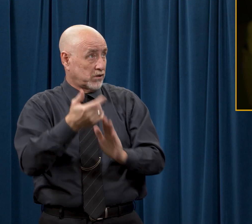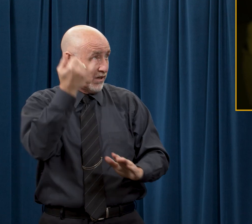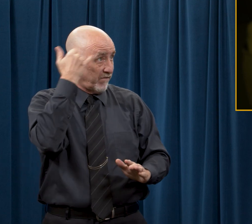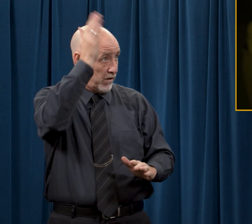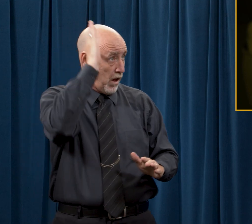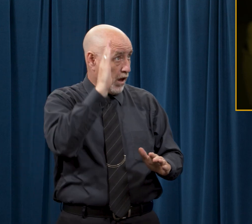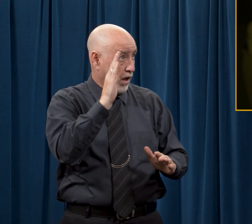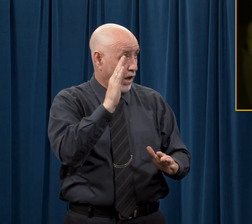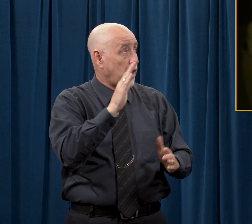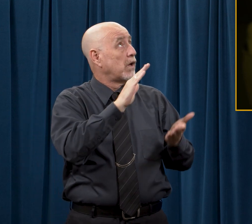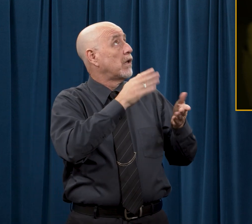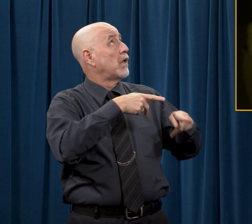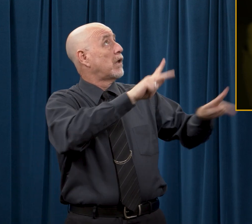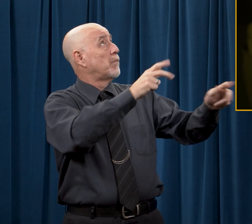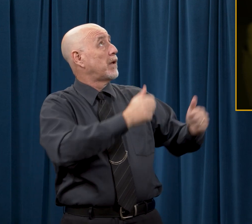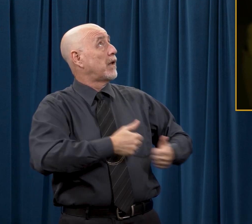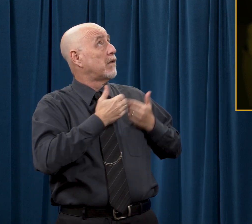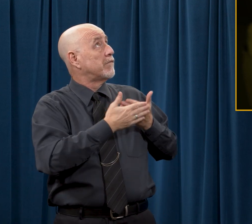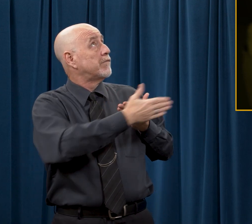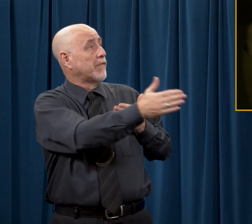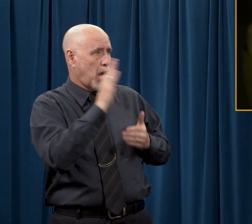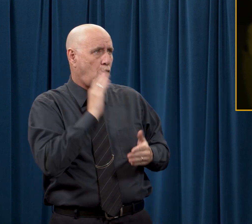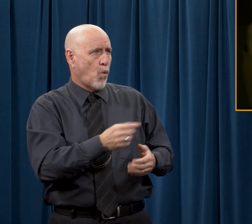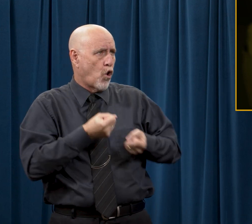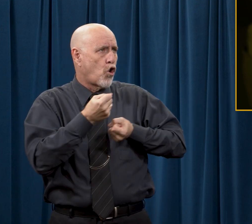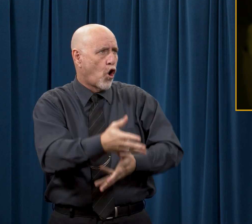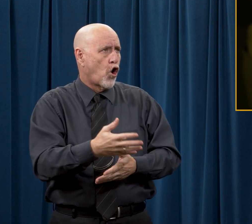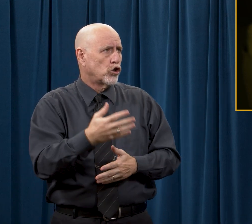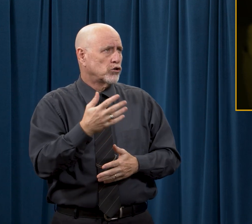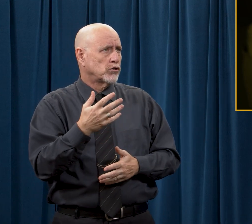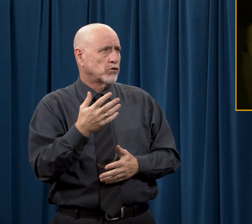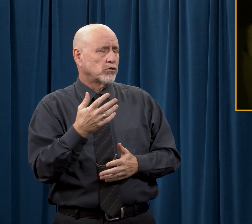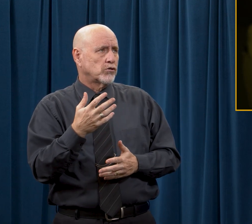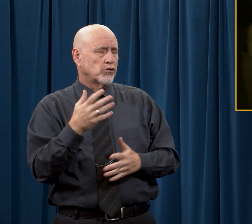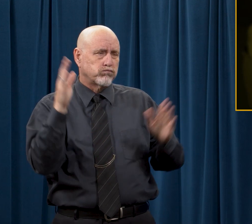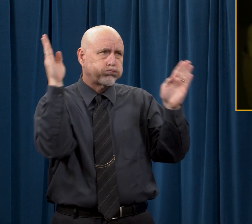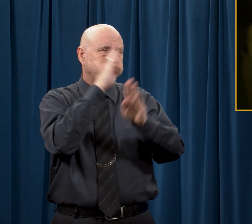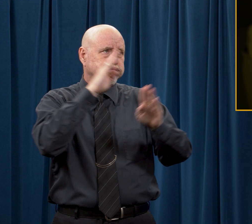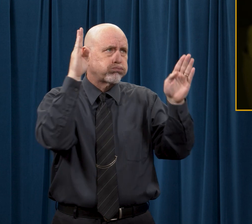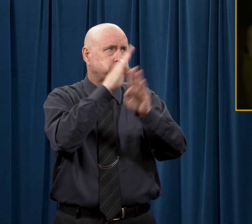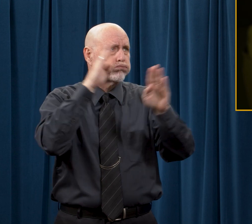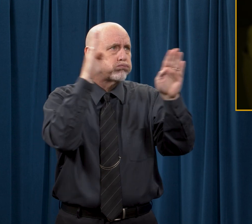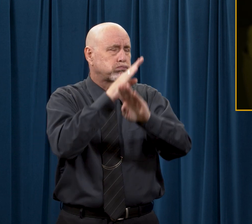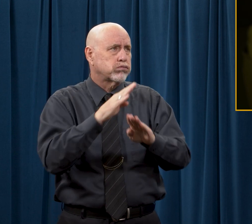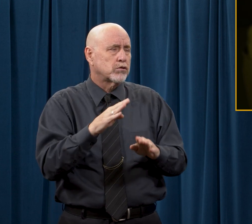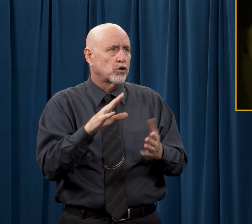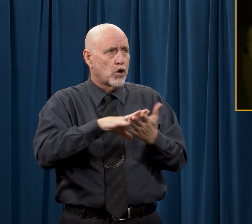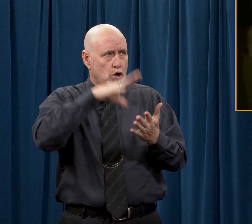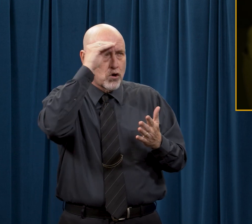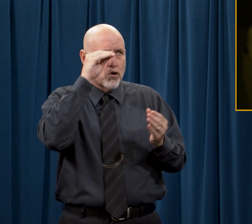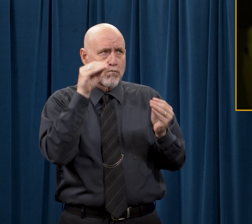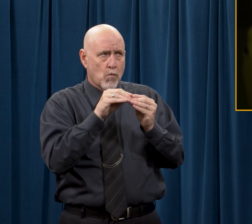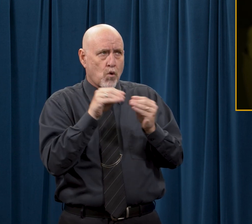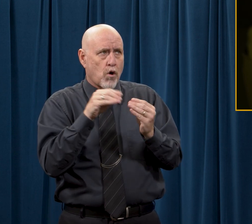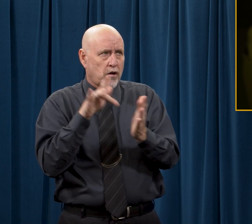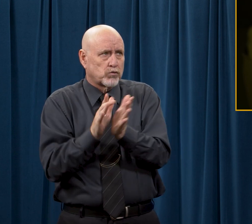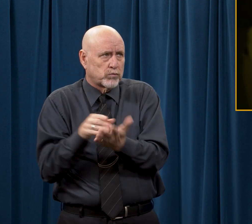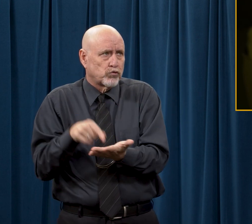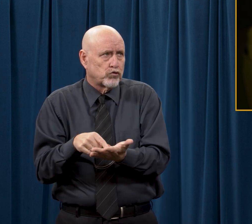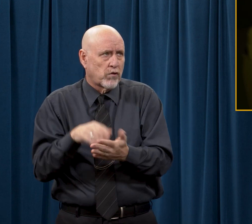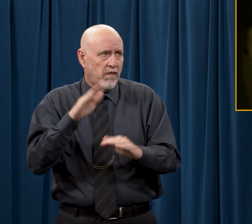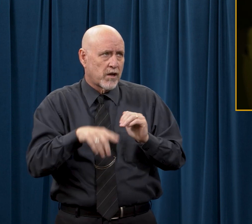laws. If God spare my life very many years, I will cause a boy that drives the plow to know more of